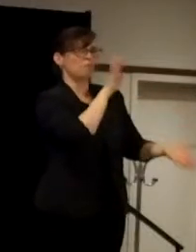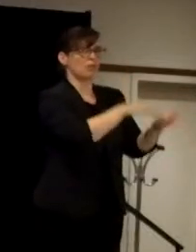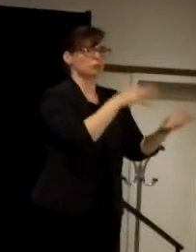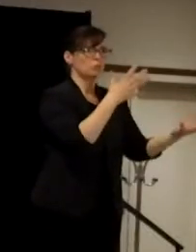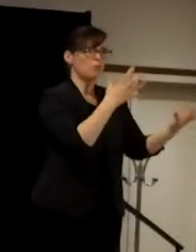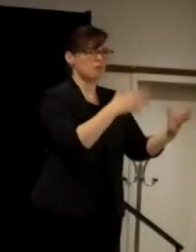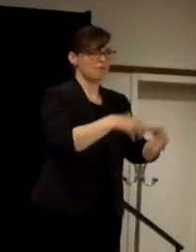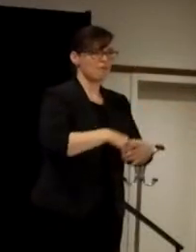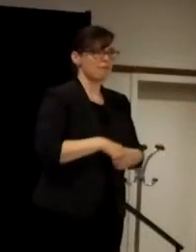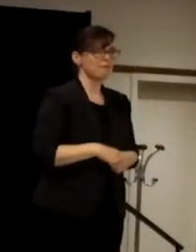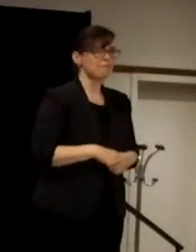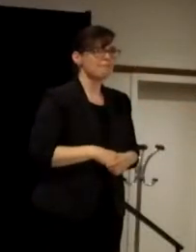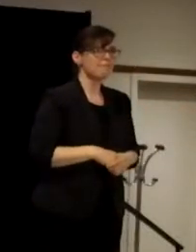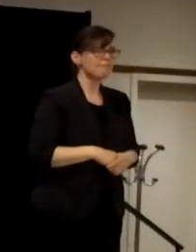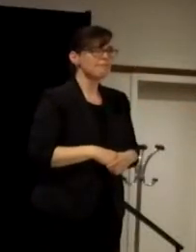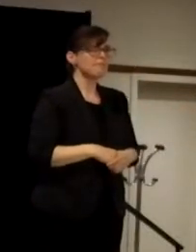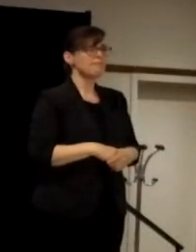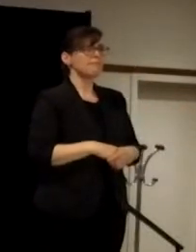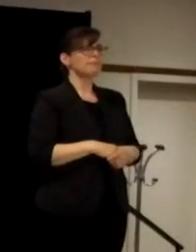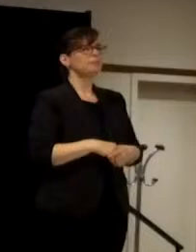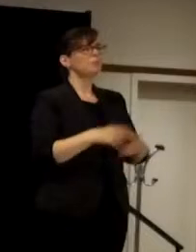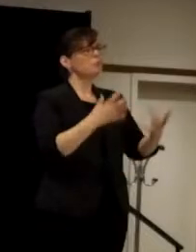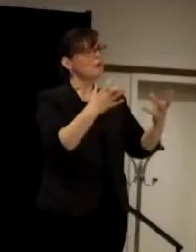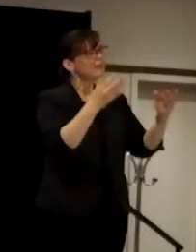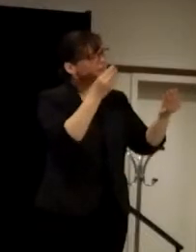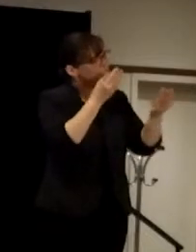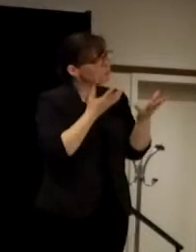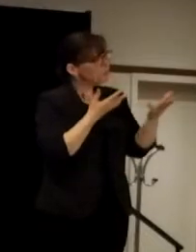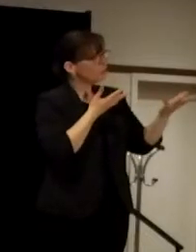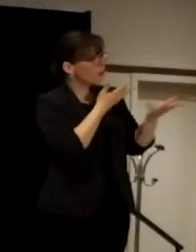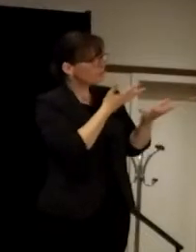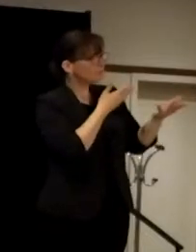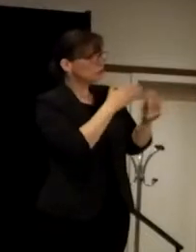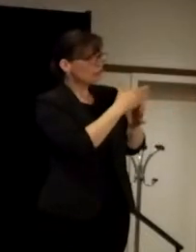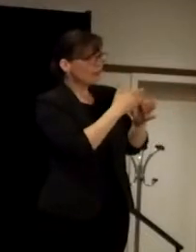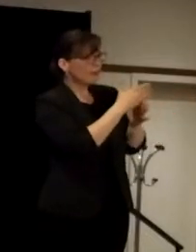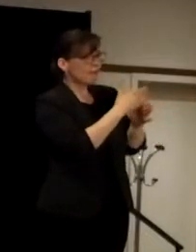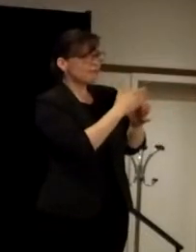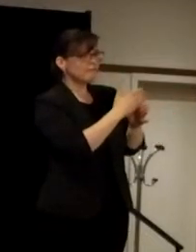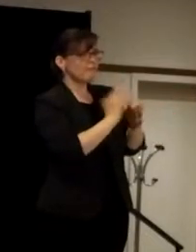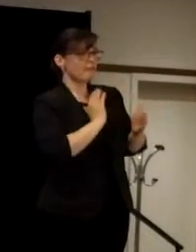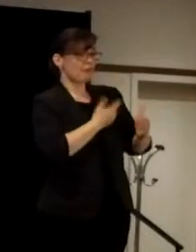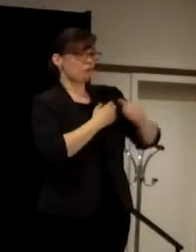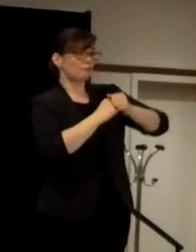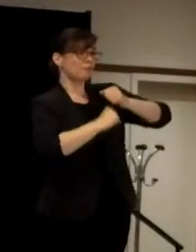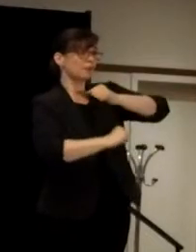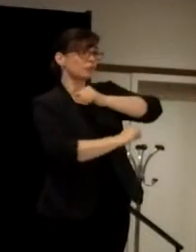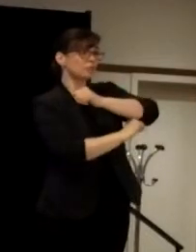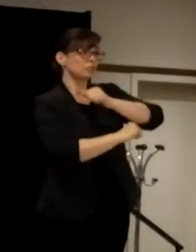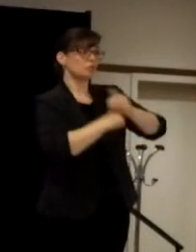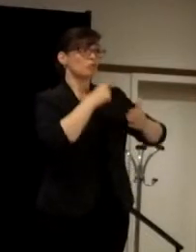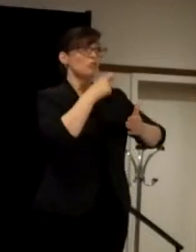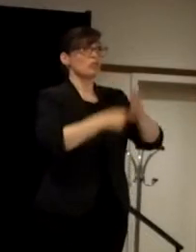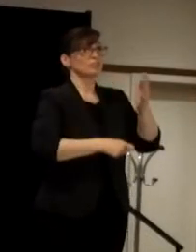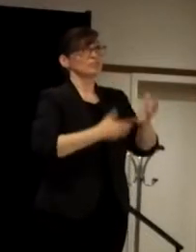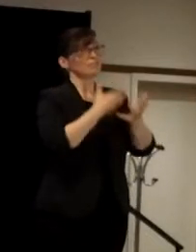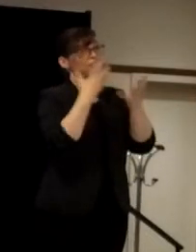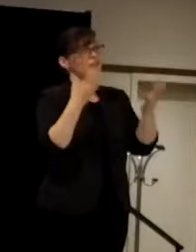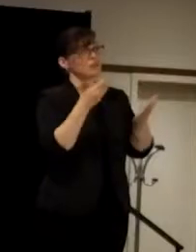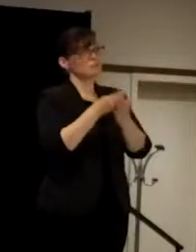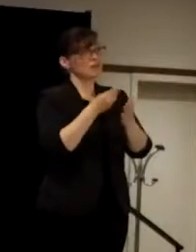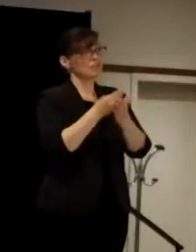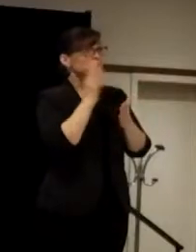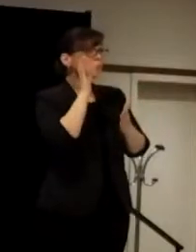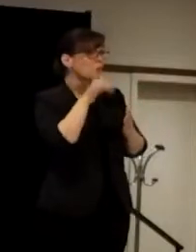data and making sure that we aren't disrupting our infrastructure, which costs a lot of money each day, to go there and then only have a